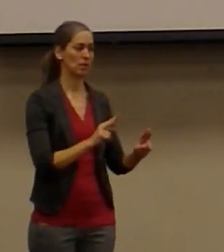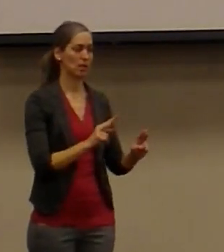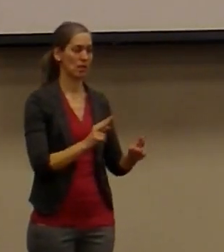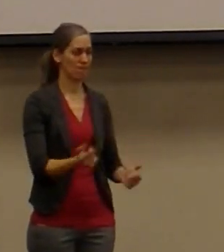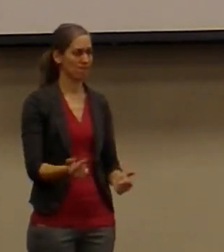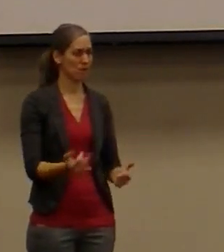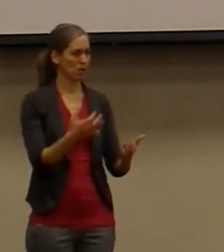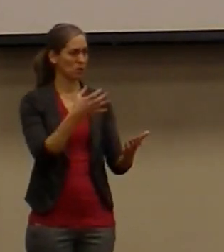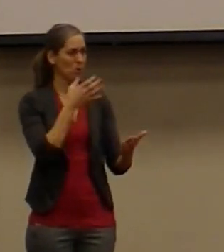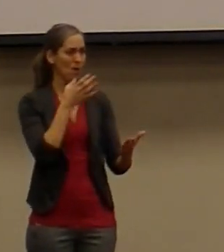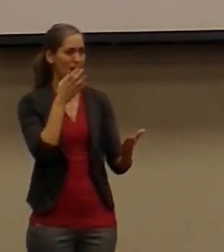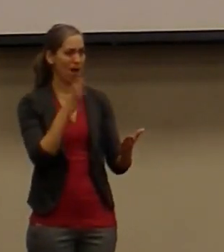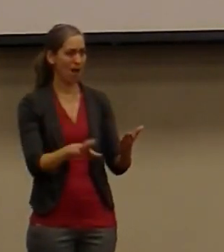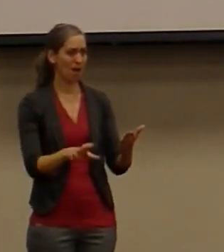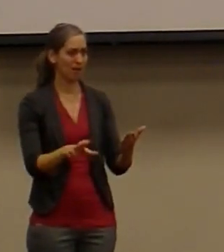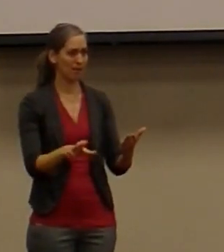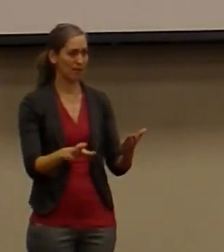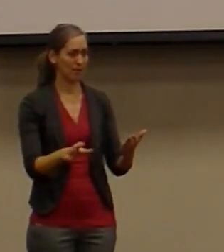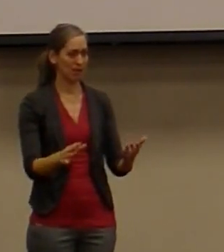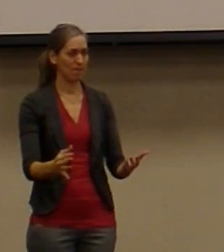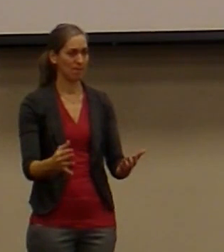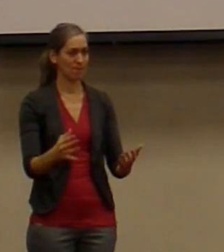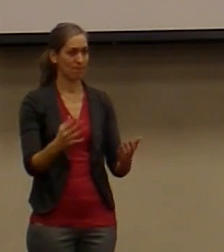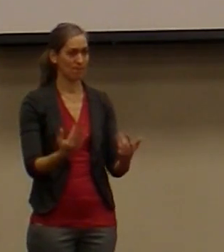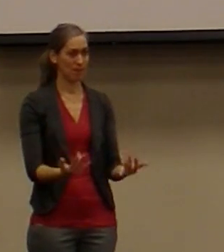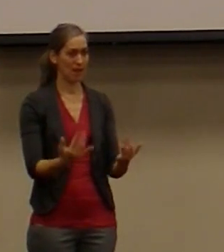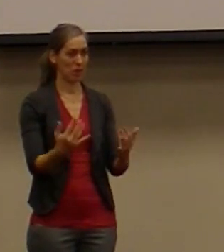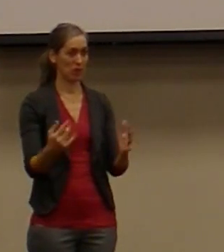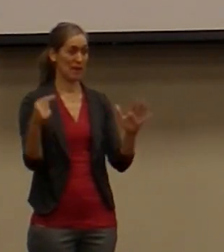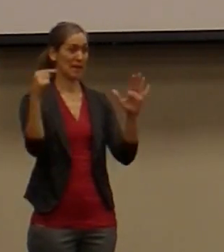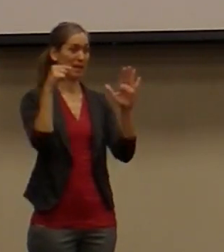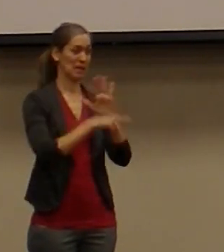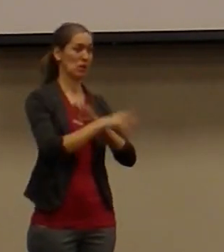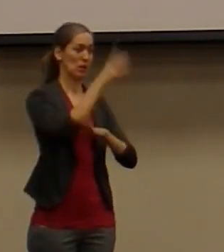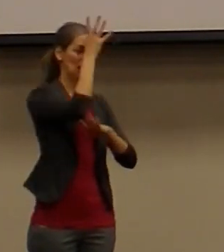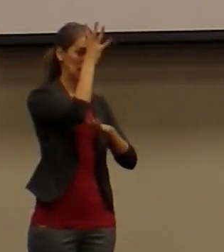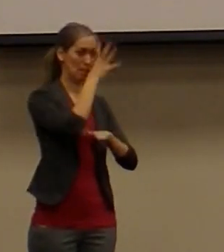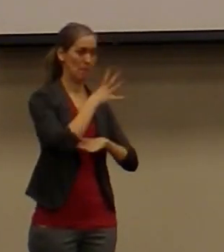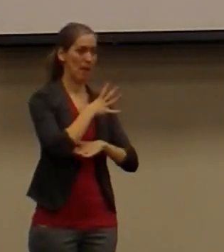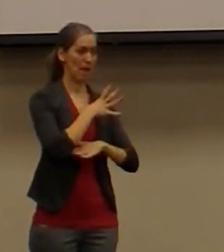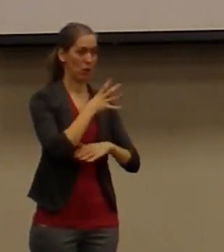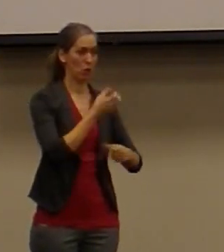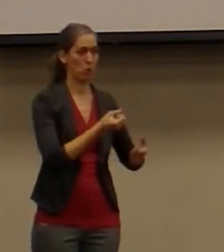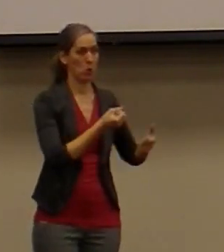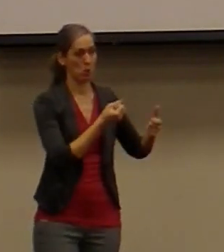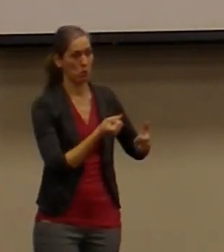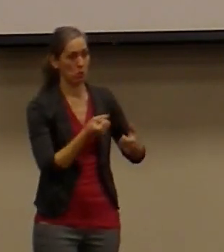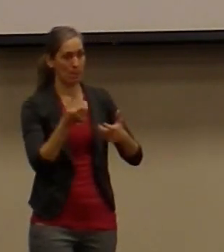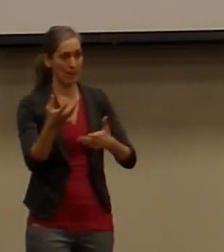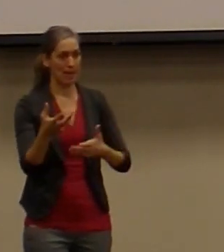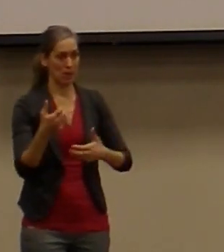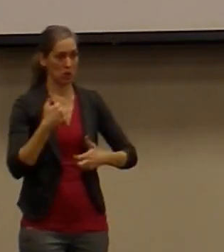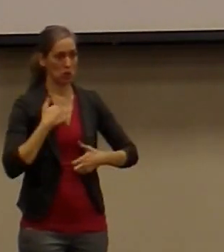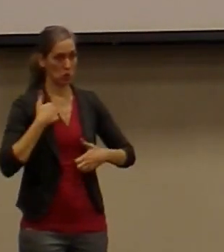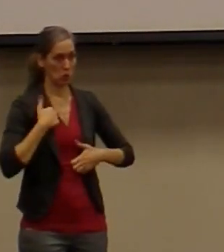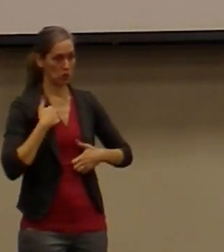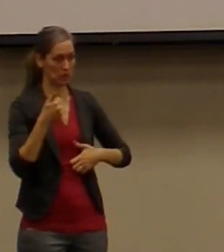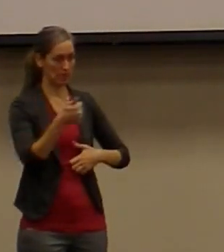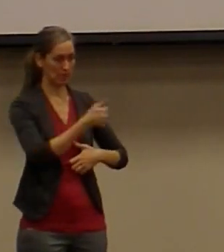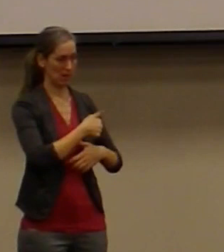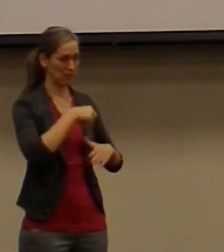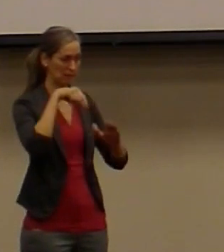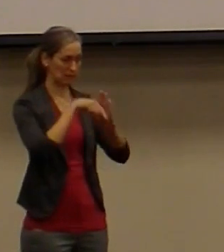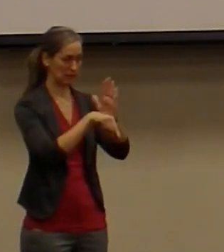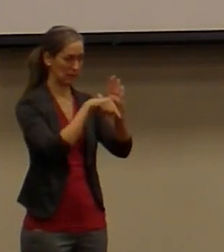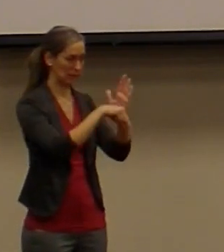hot that the flames of the fire killed the men who took up Shadrach, Meshach, and Abednego, and